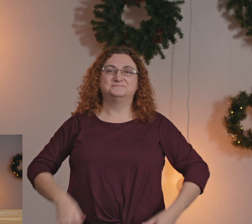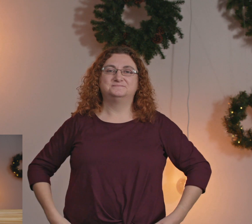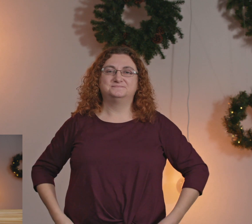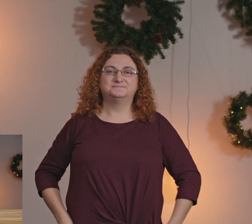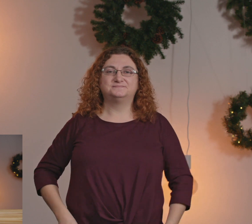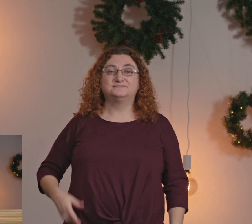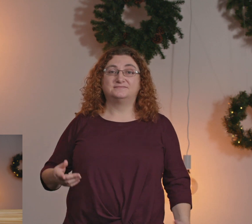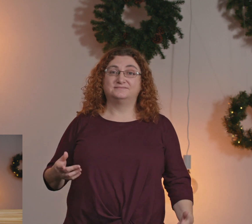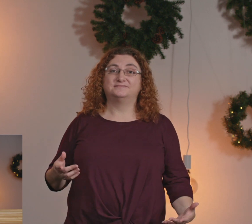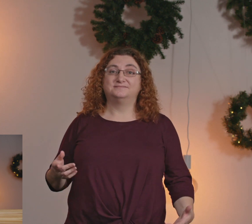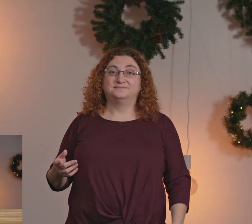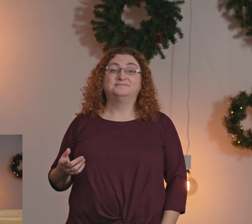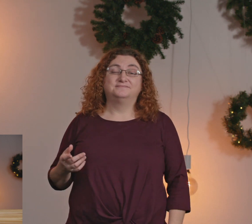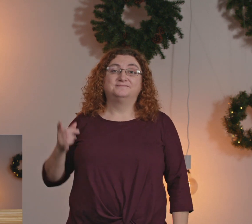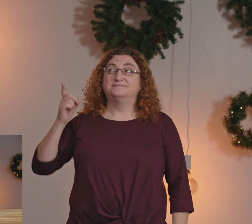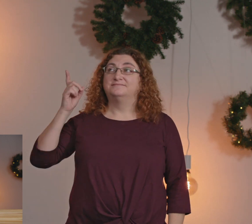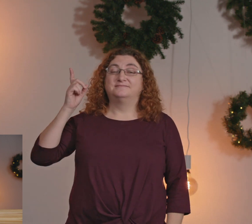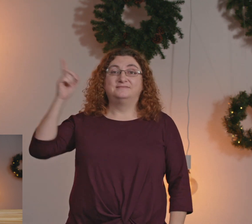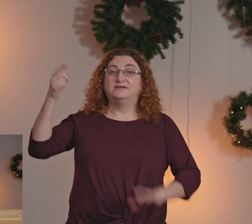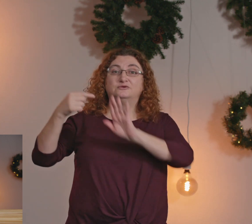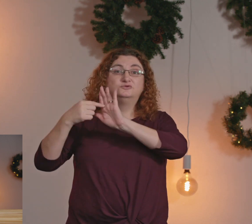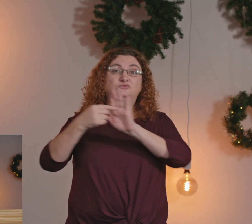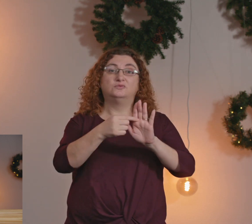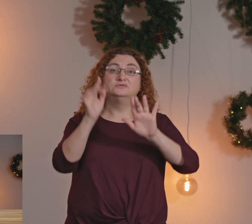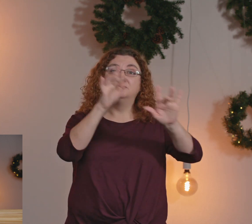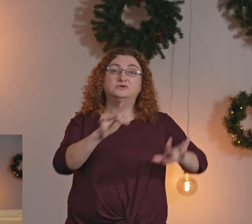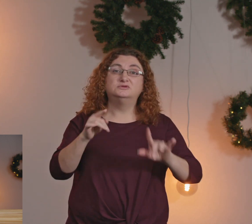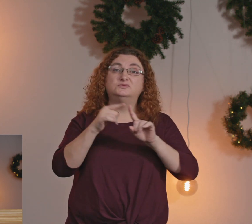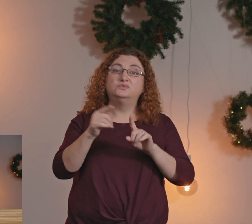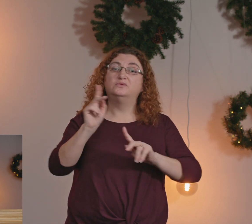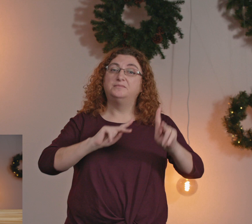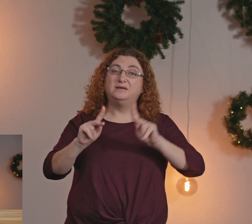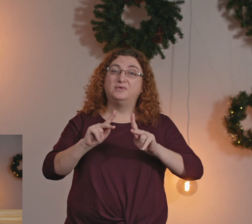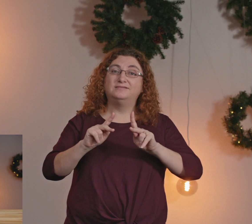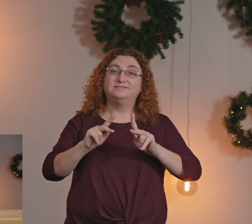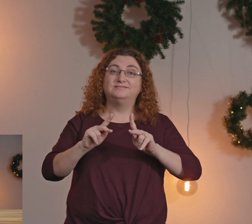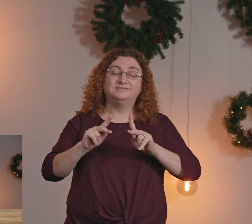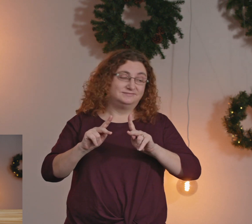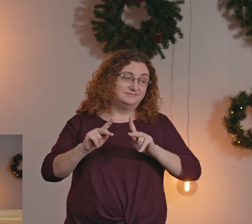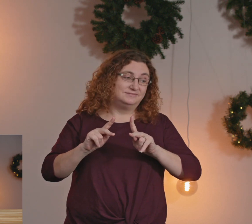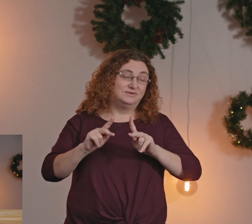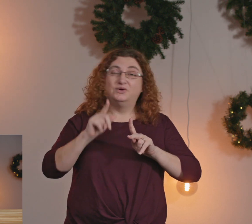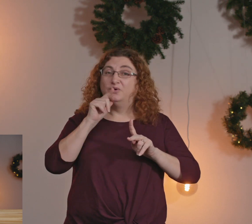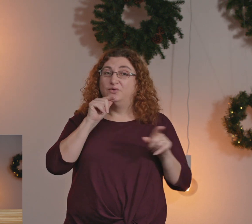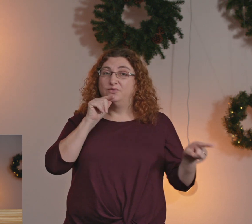The father of the prodigal, the one who shows mercy to the people in the valley who deserve